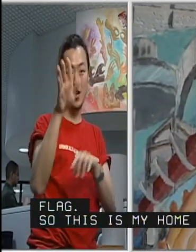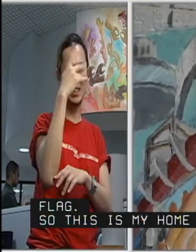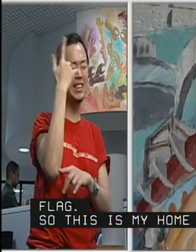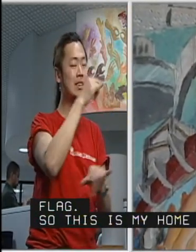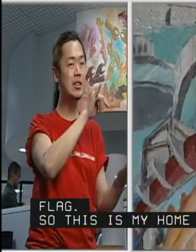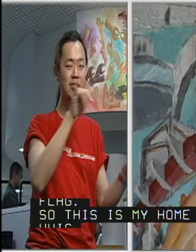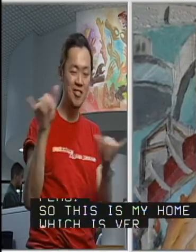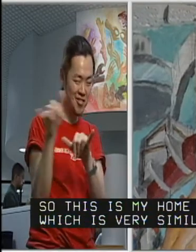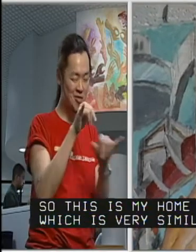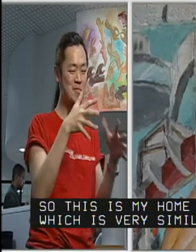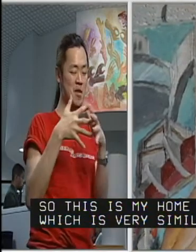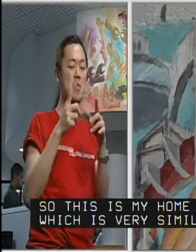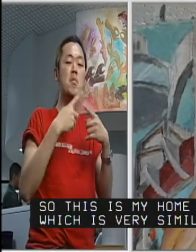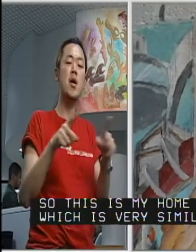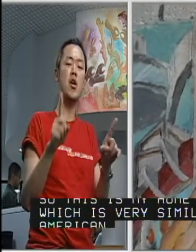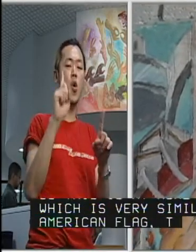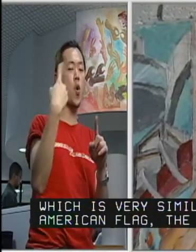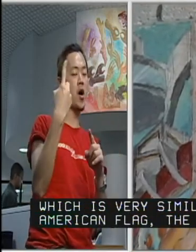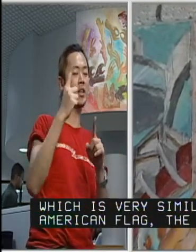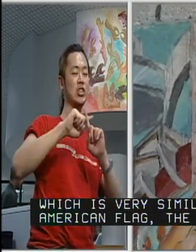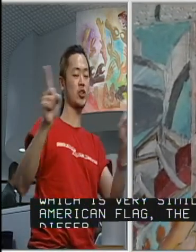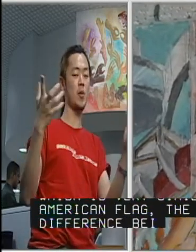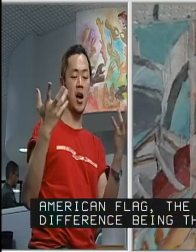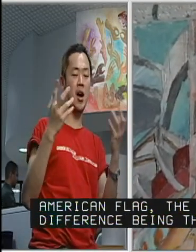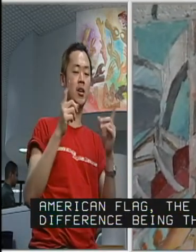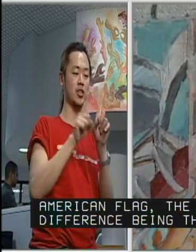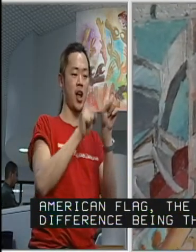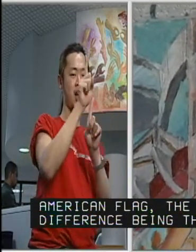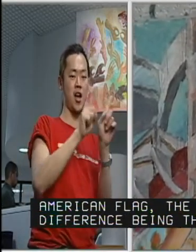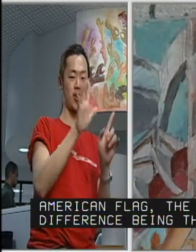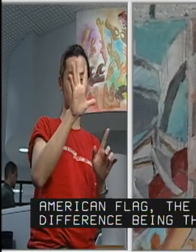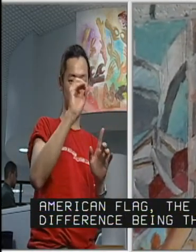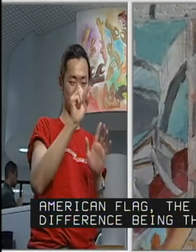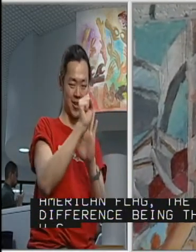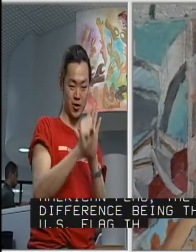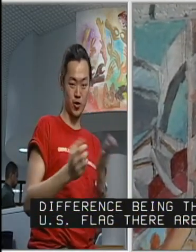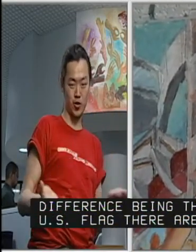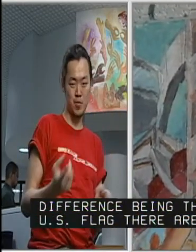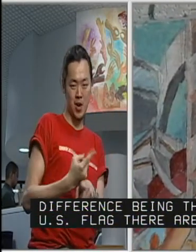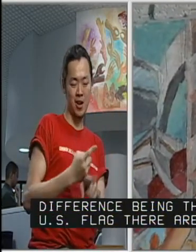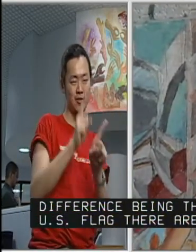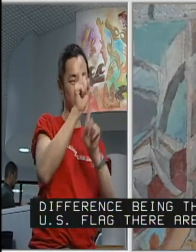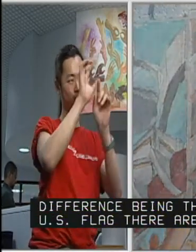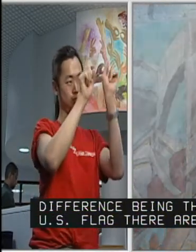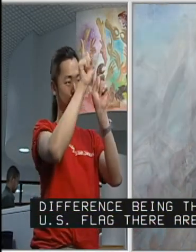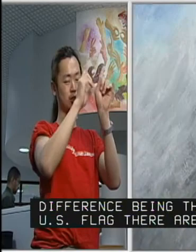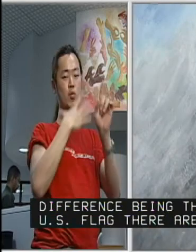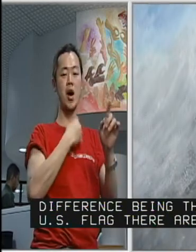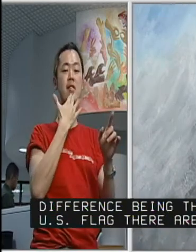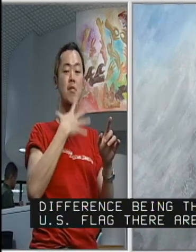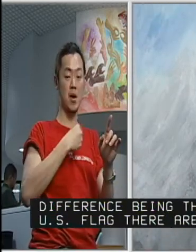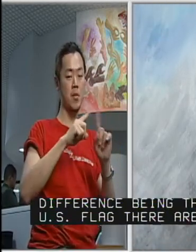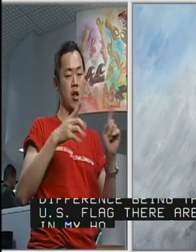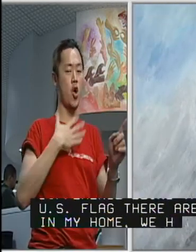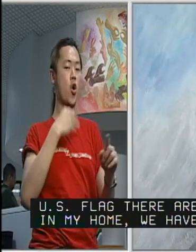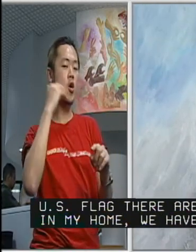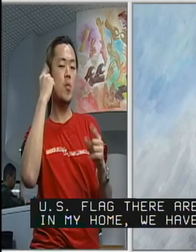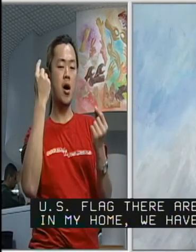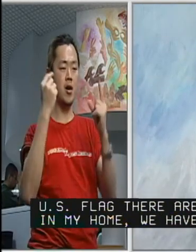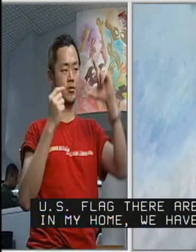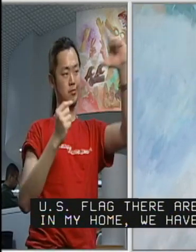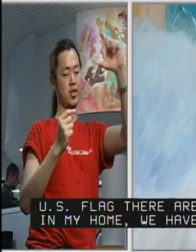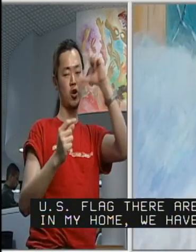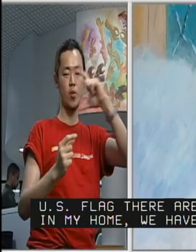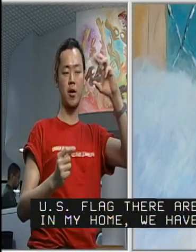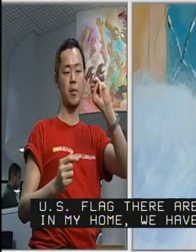my home of Malaysia, which is very similar to the American flag. The one difference being that in the US flag there are 50 stars.